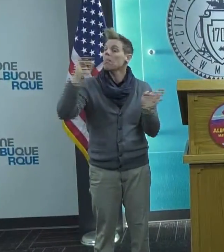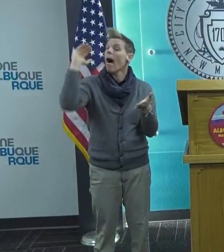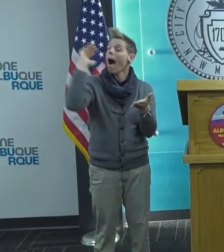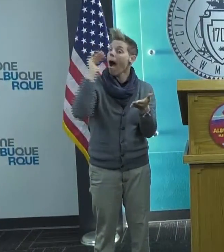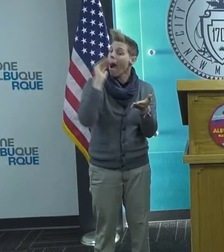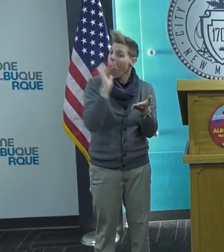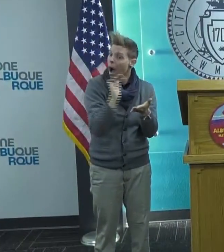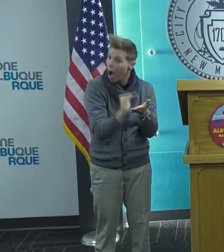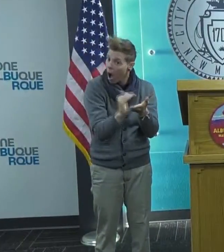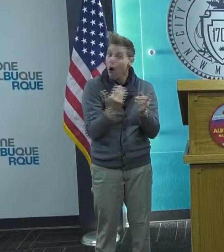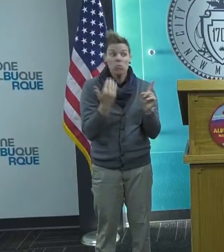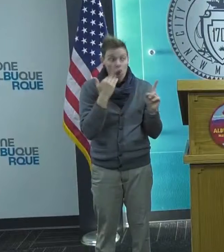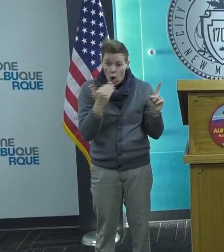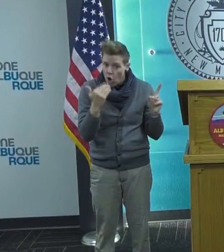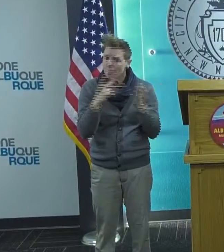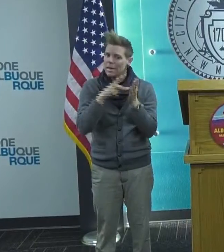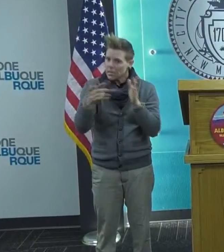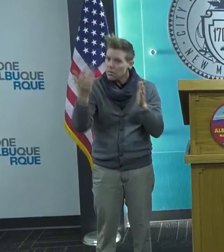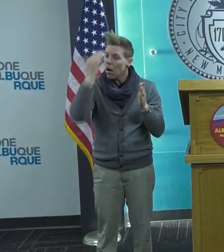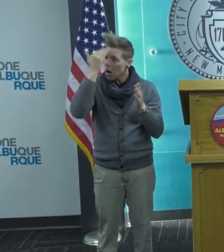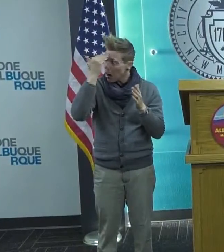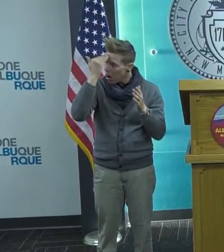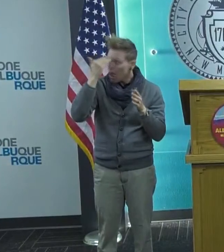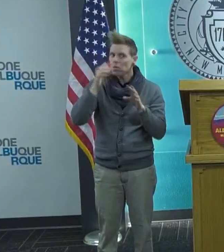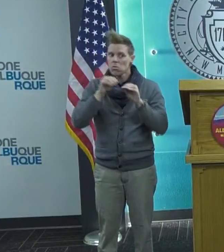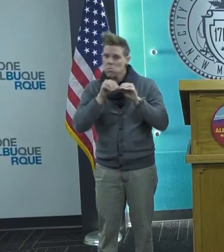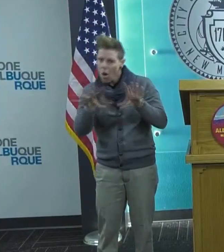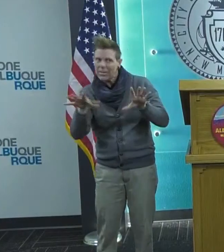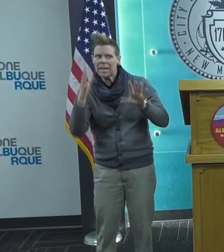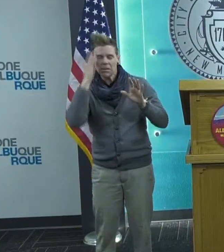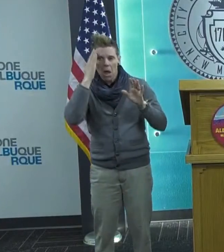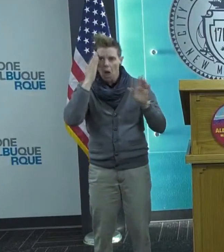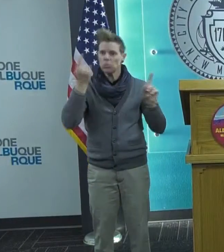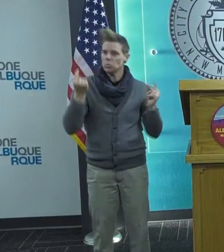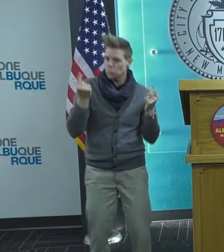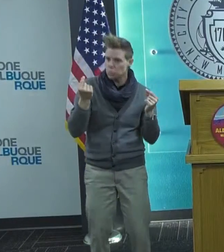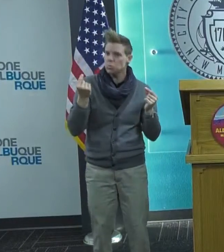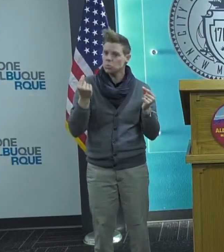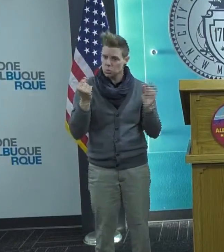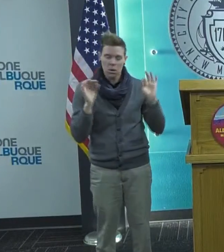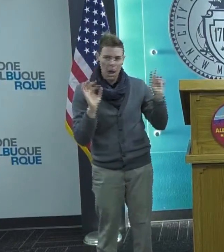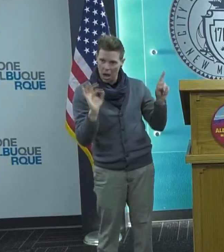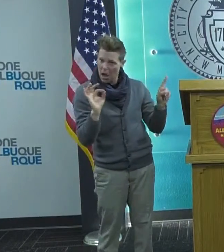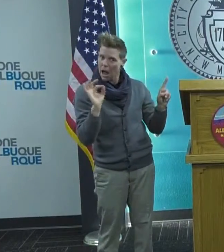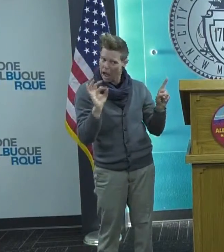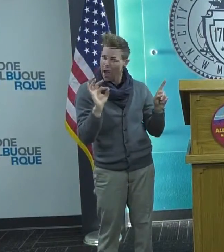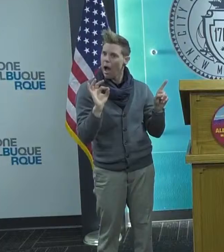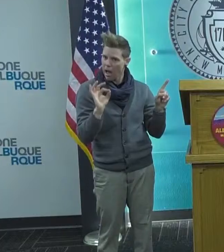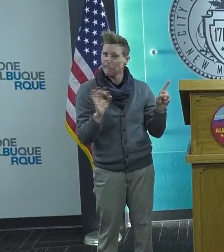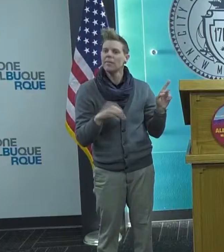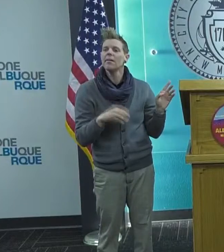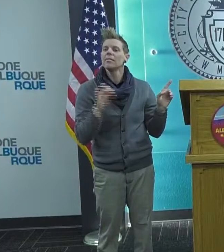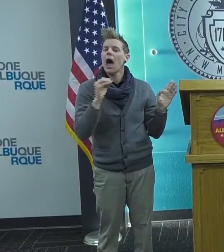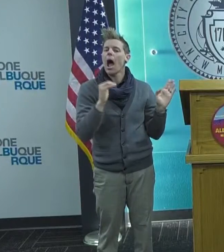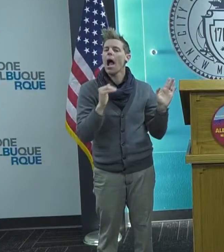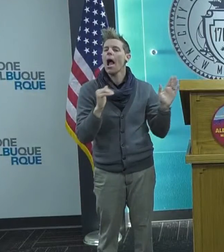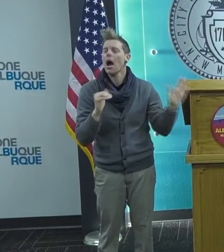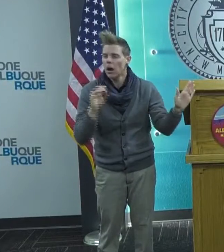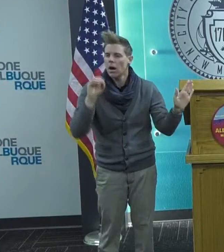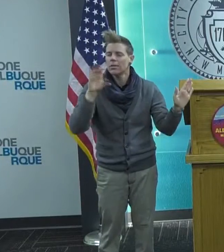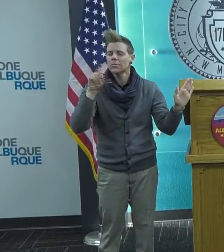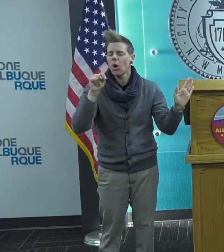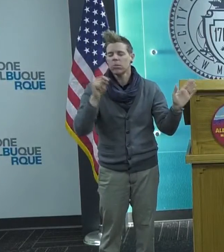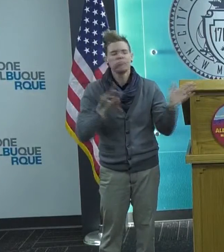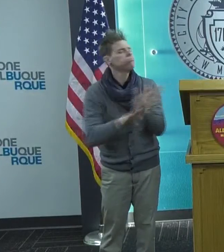all feeling a lot better about COVID in September. So that sort of matches. And then we see, of course, in October,